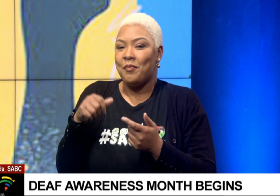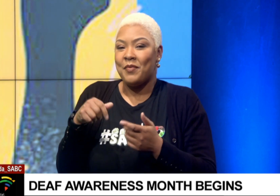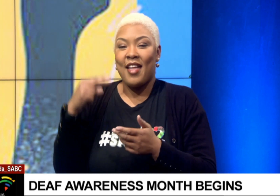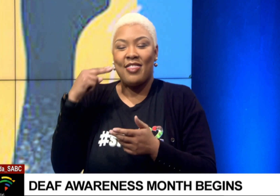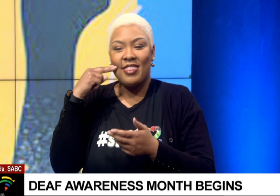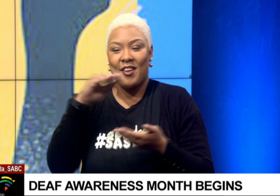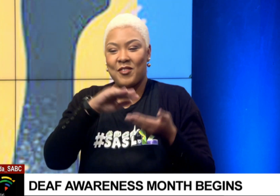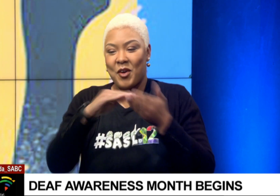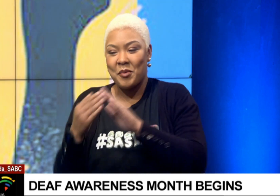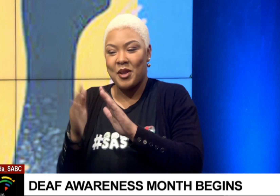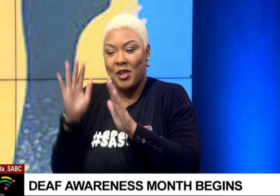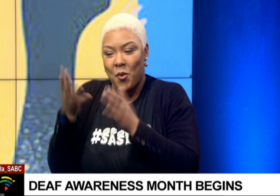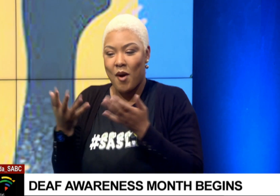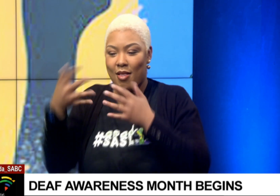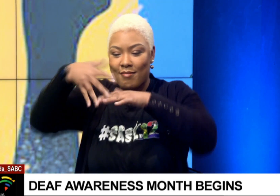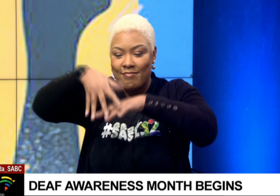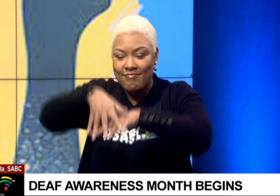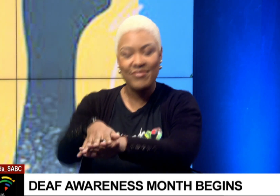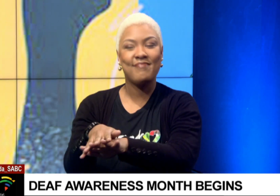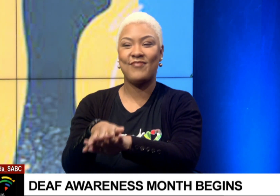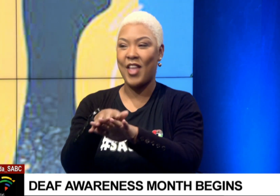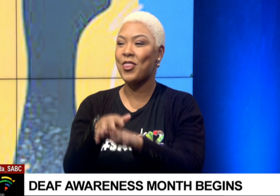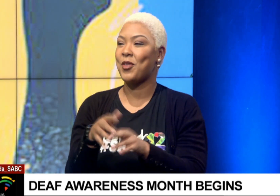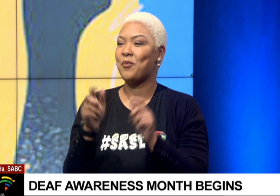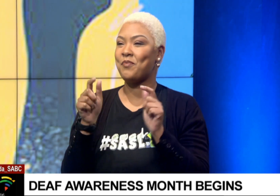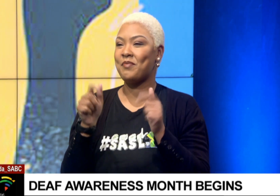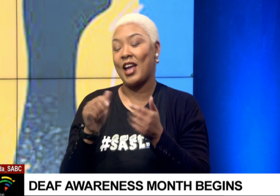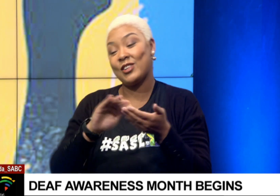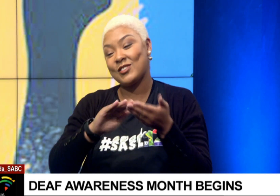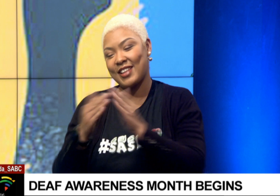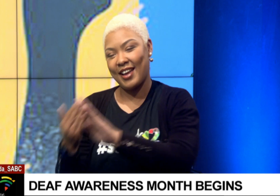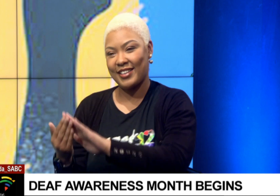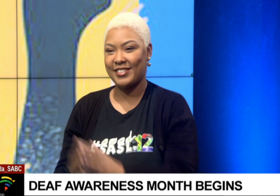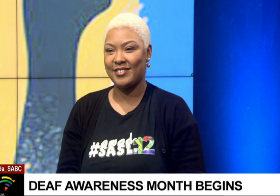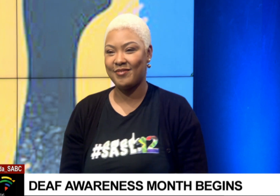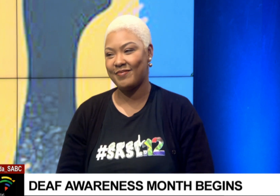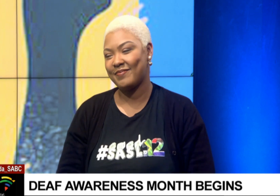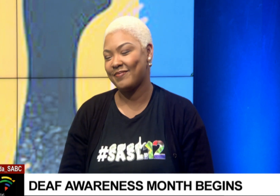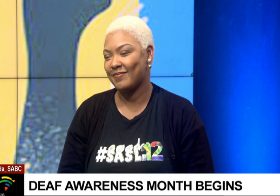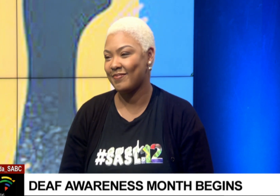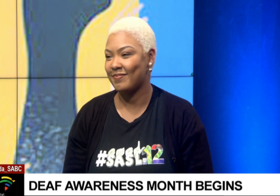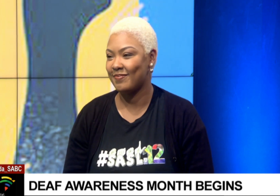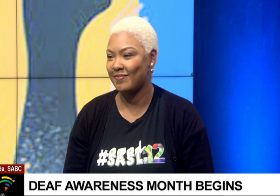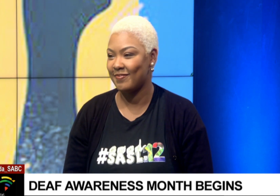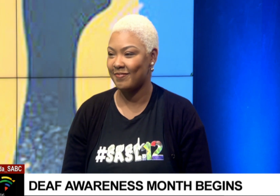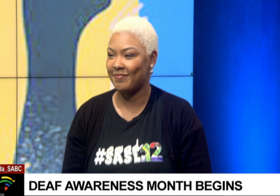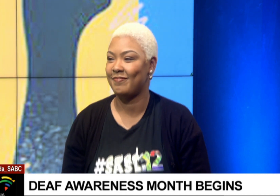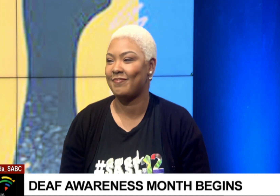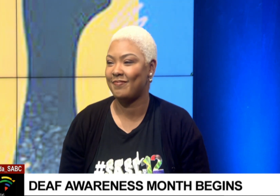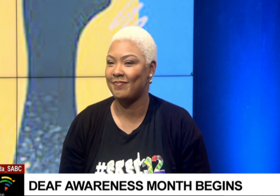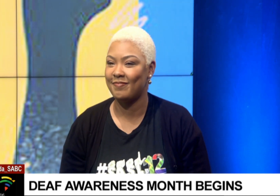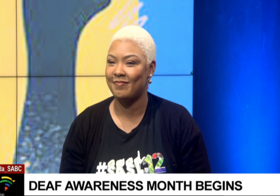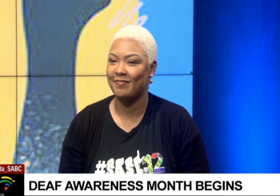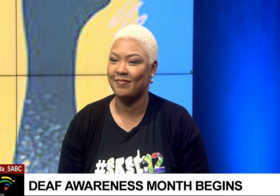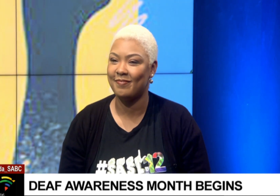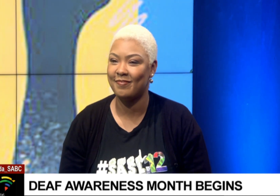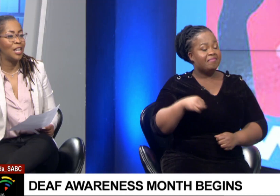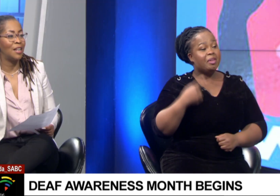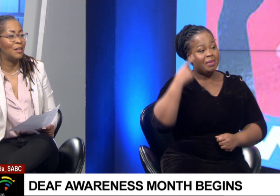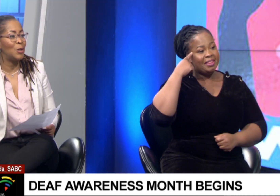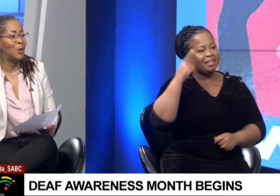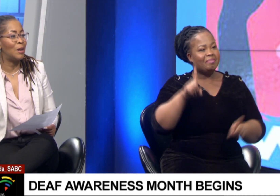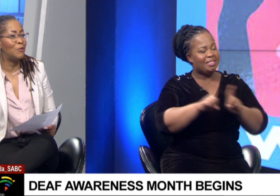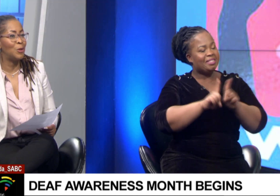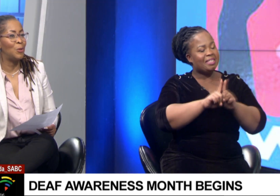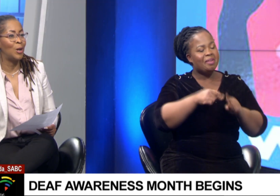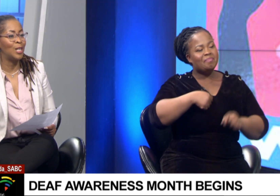any barriers to communication or barriers to access once we all unite and as a society. Yeah, I think I've enjoyed